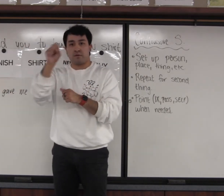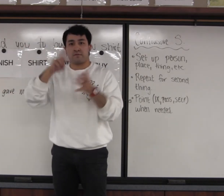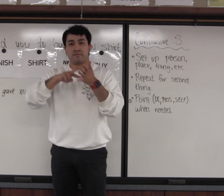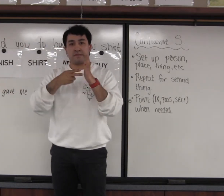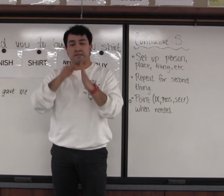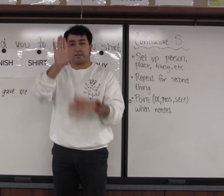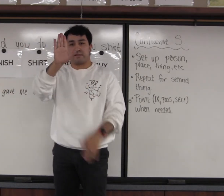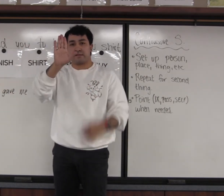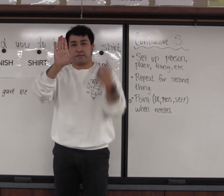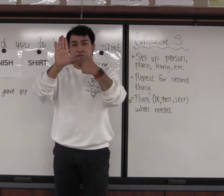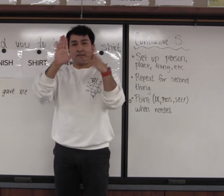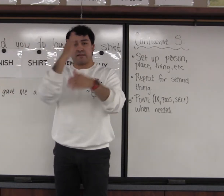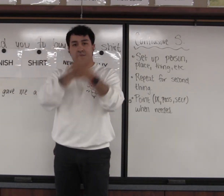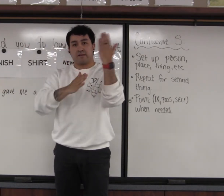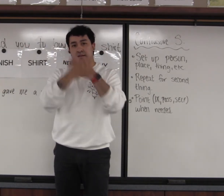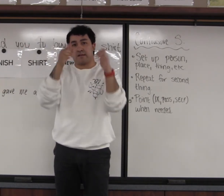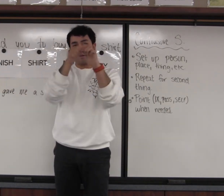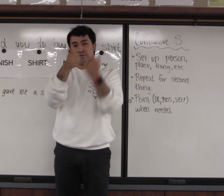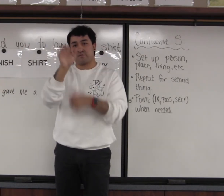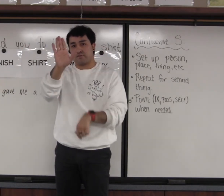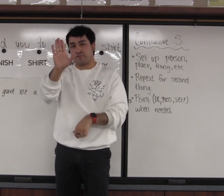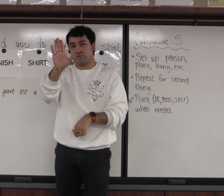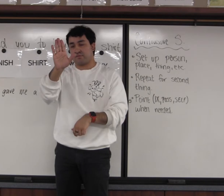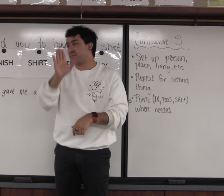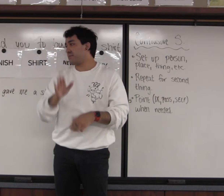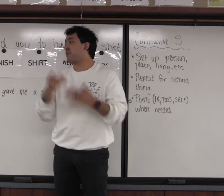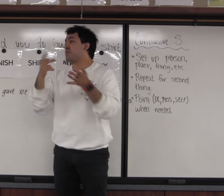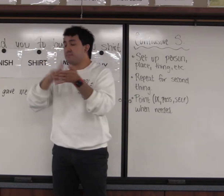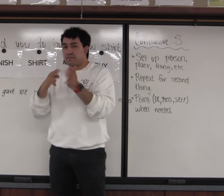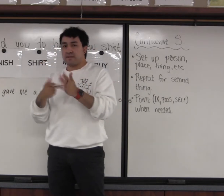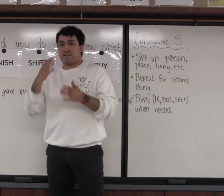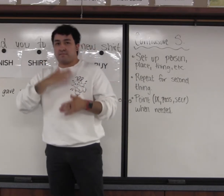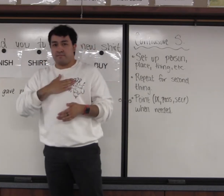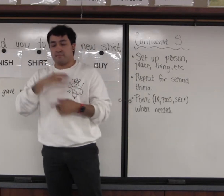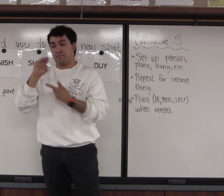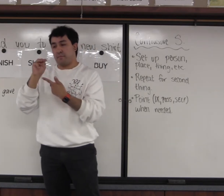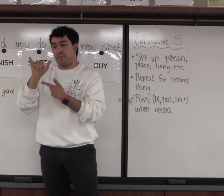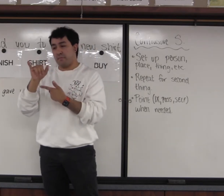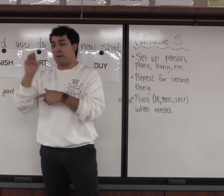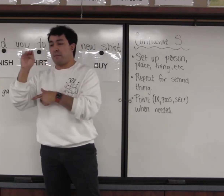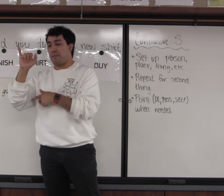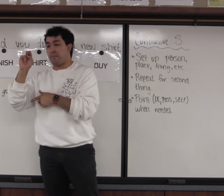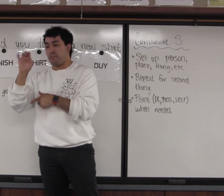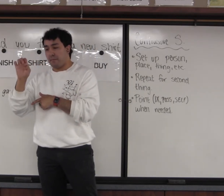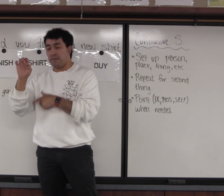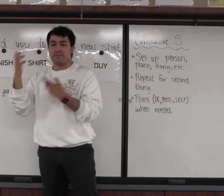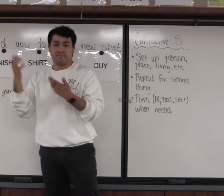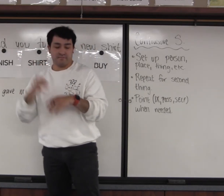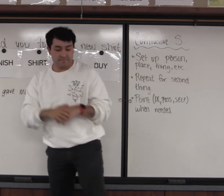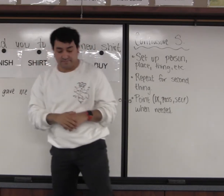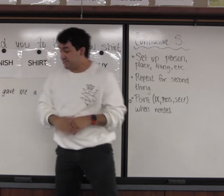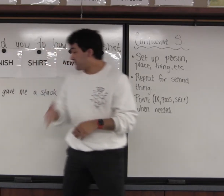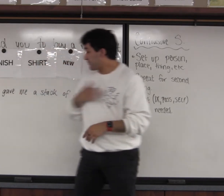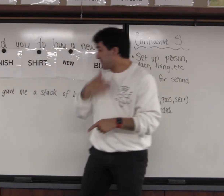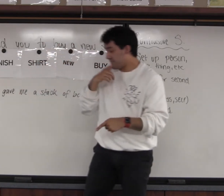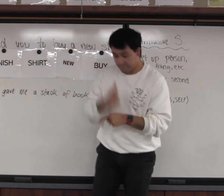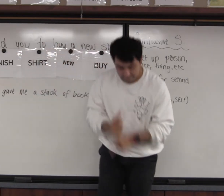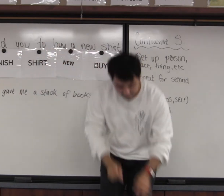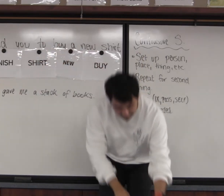Remember, POSS means the open B hand shape, which stands for possessive pronouns, such as my,